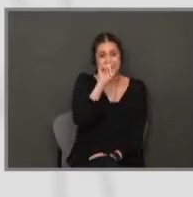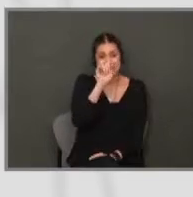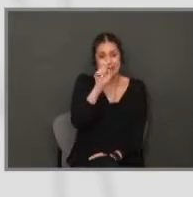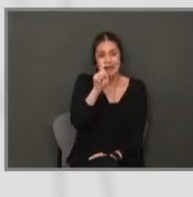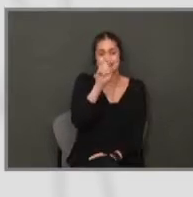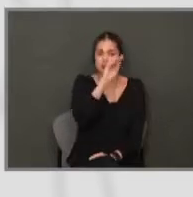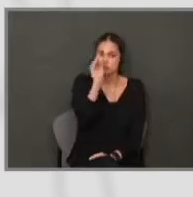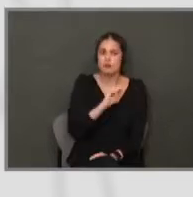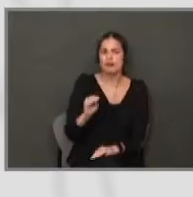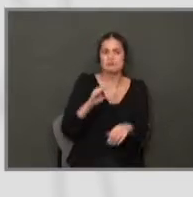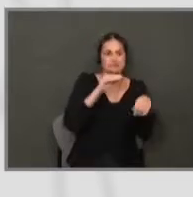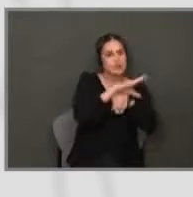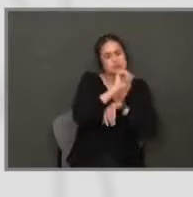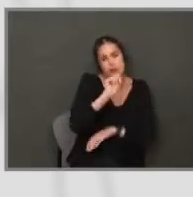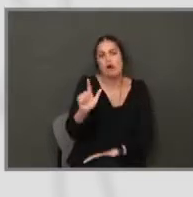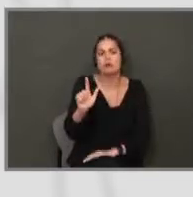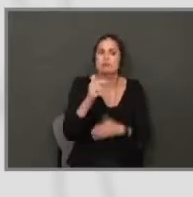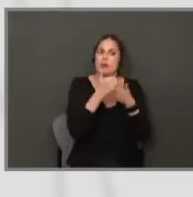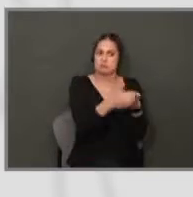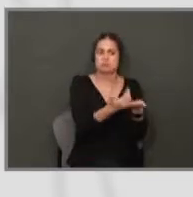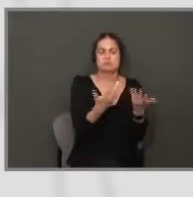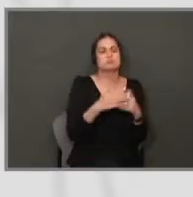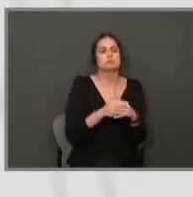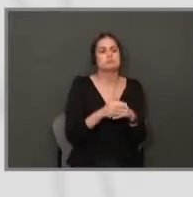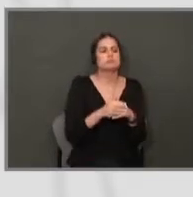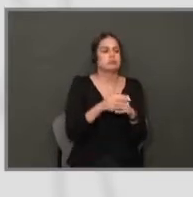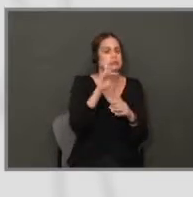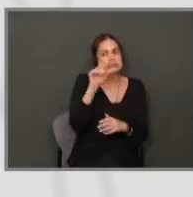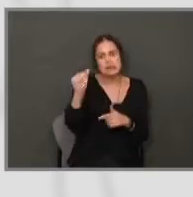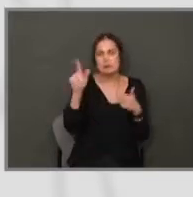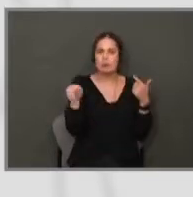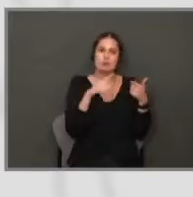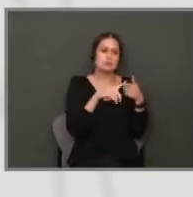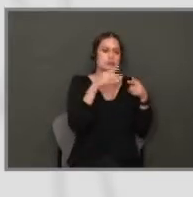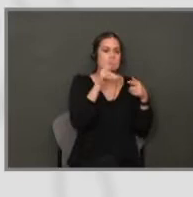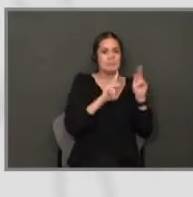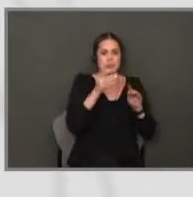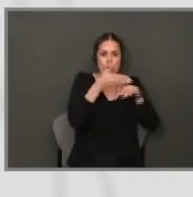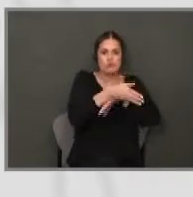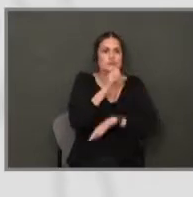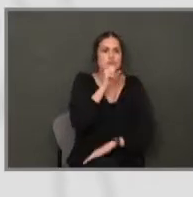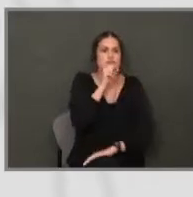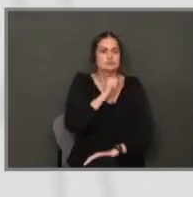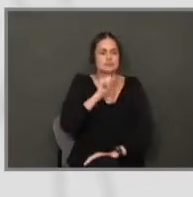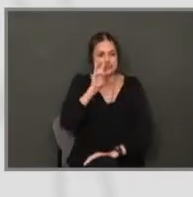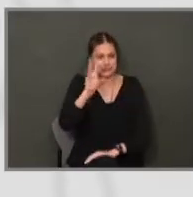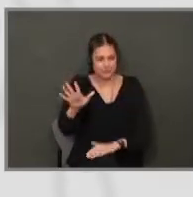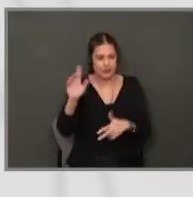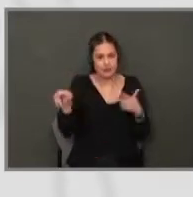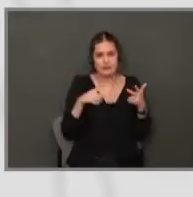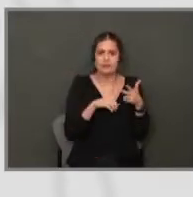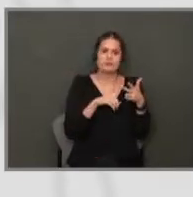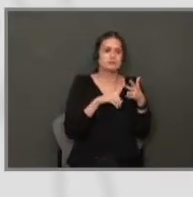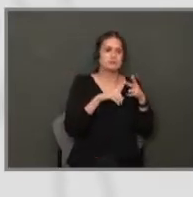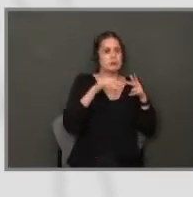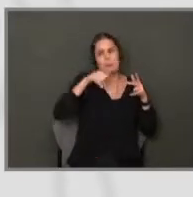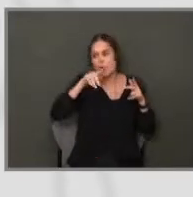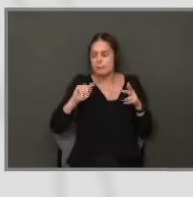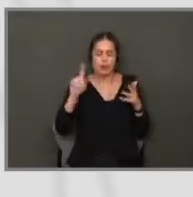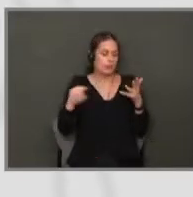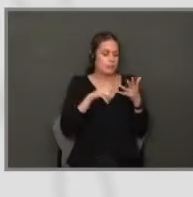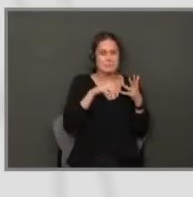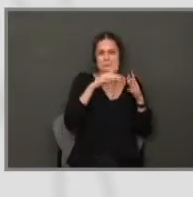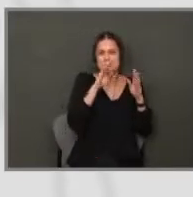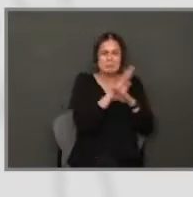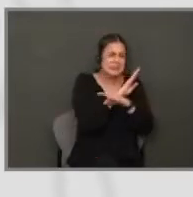affects everybody. The disabled, over 65, own a home, multifamily, commercial, business.